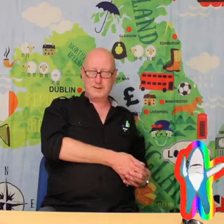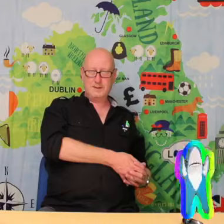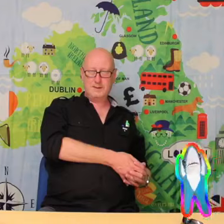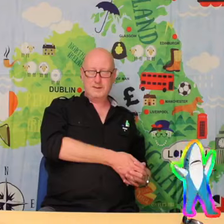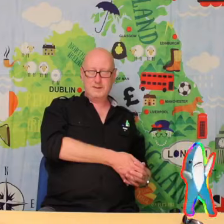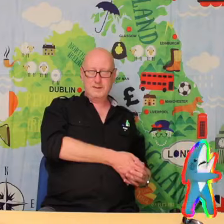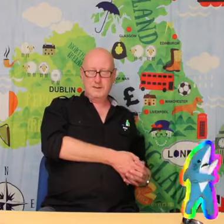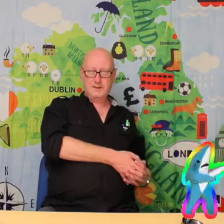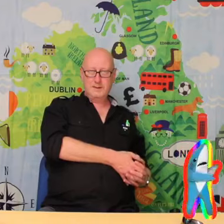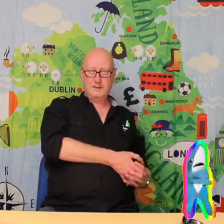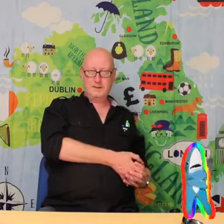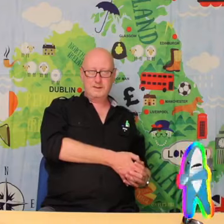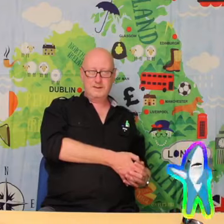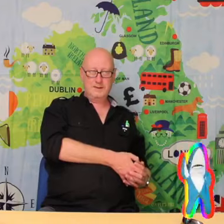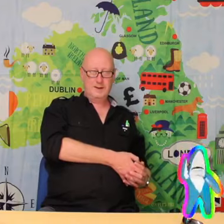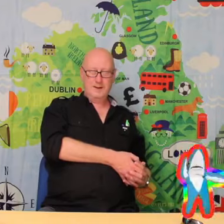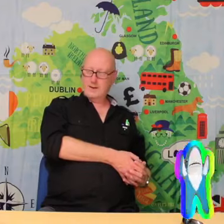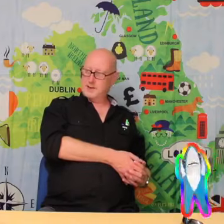They've all got right into the conversations.